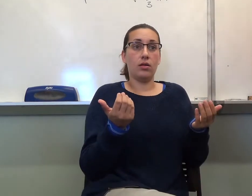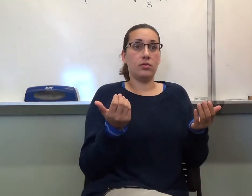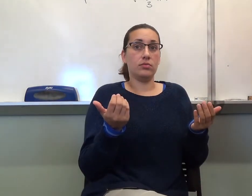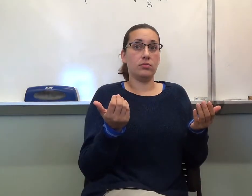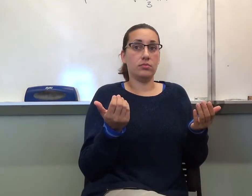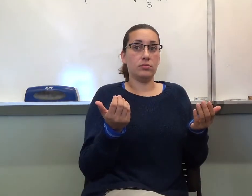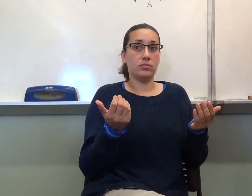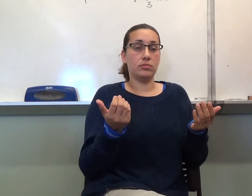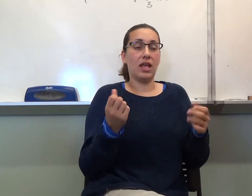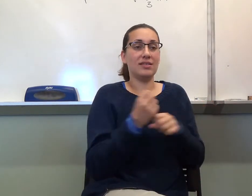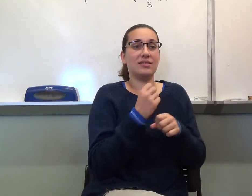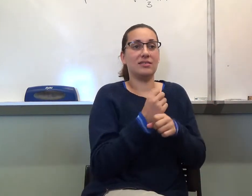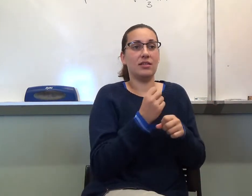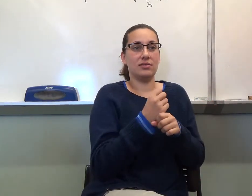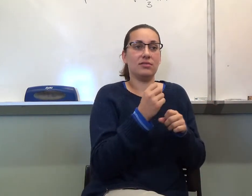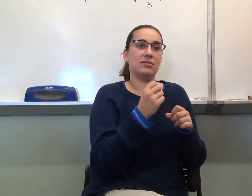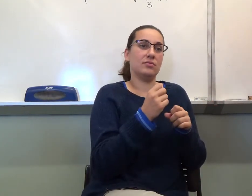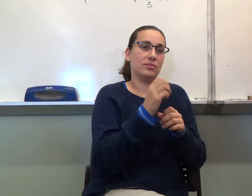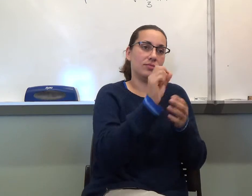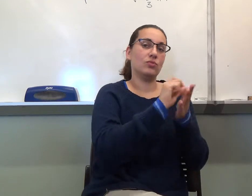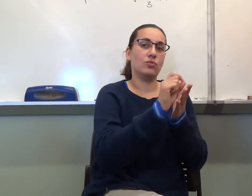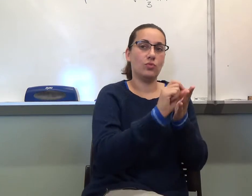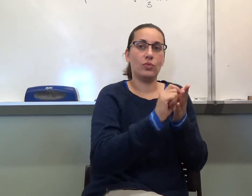statistics. Let's do a definition of it.